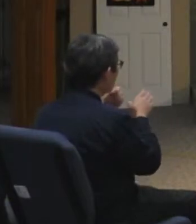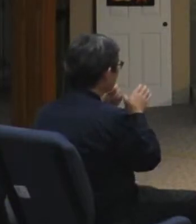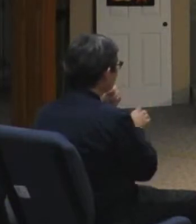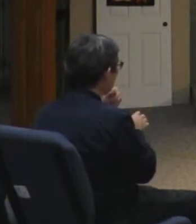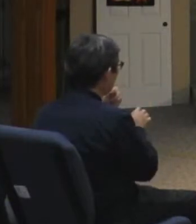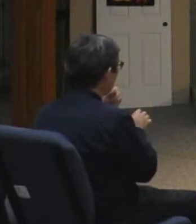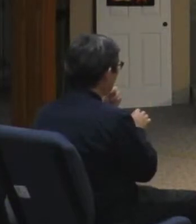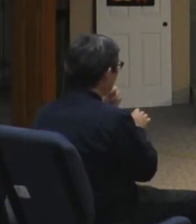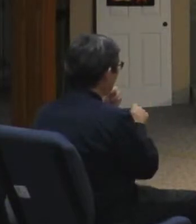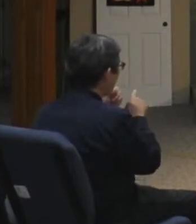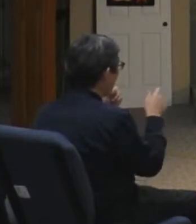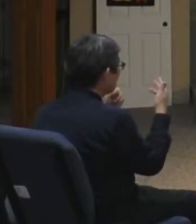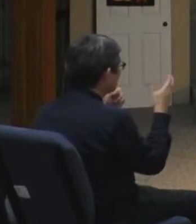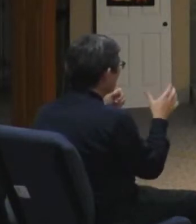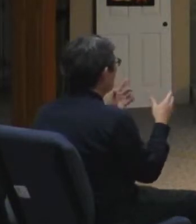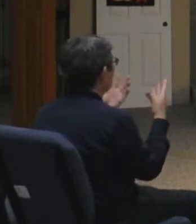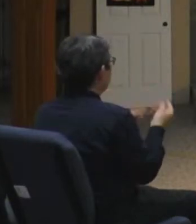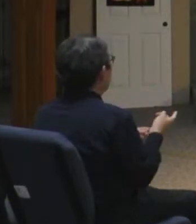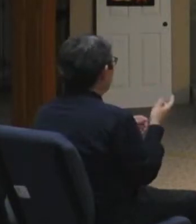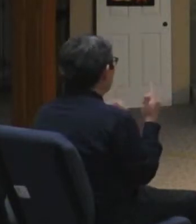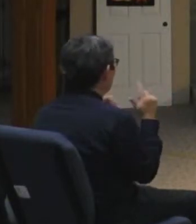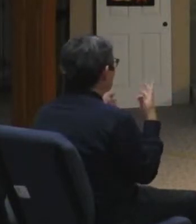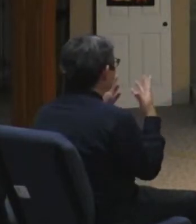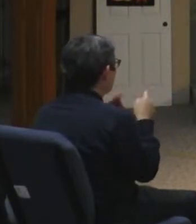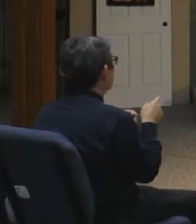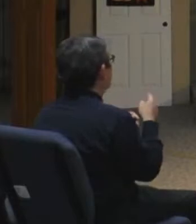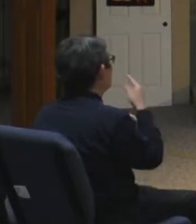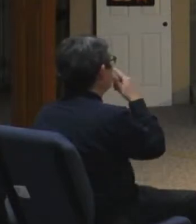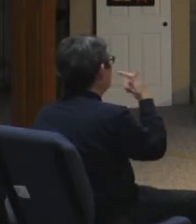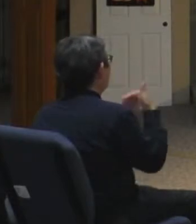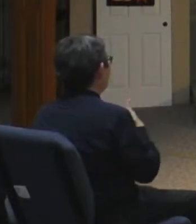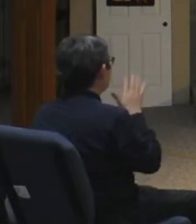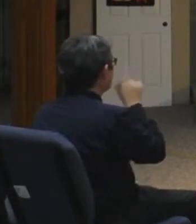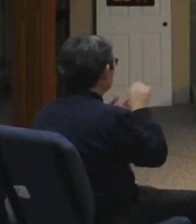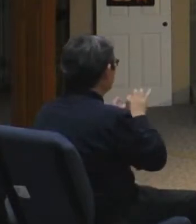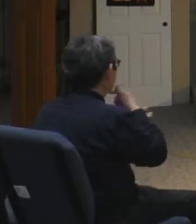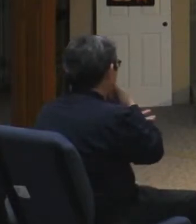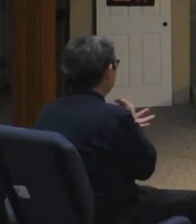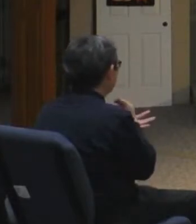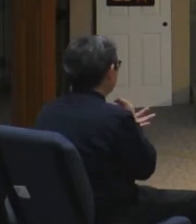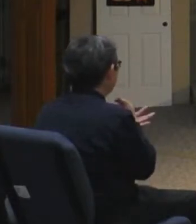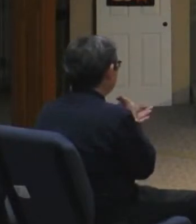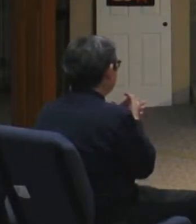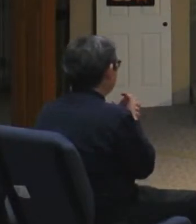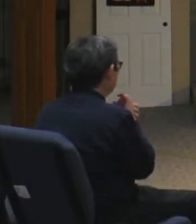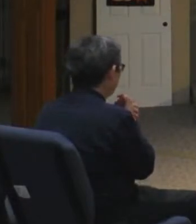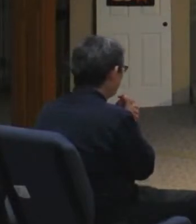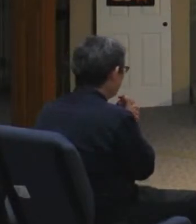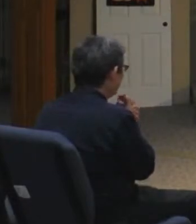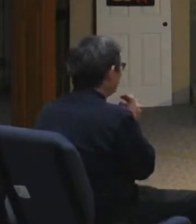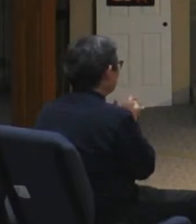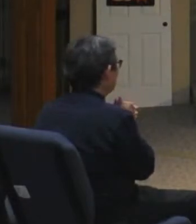So just before I got here, we just finished recording. I just finished recording Romans 1 through